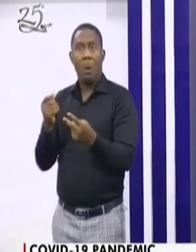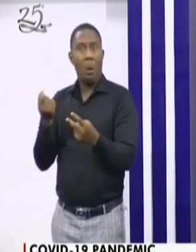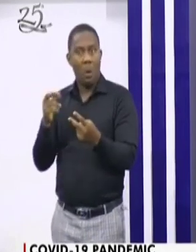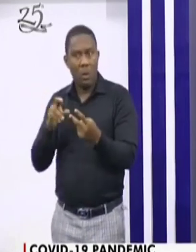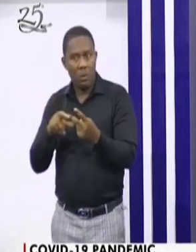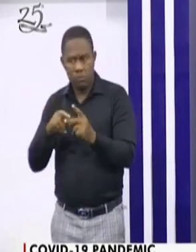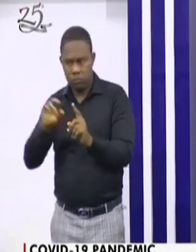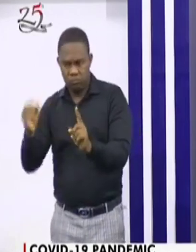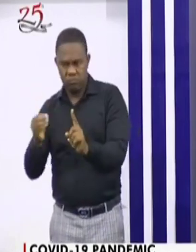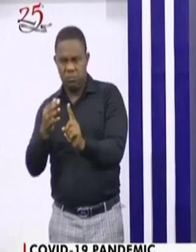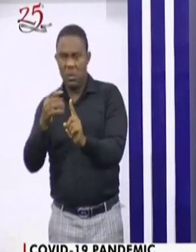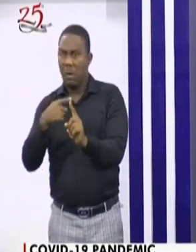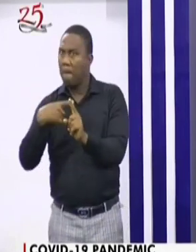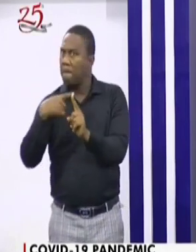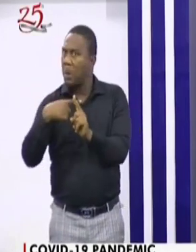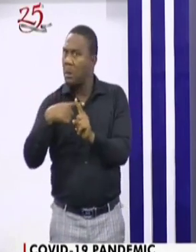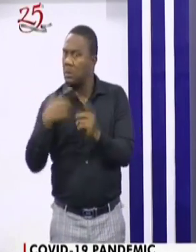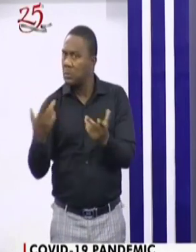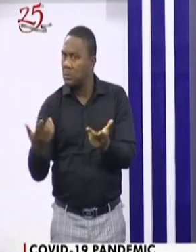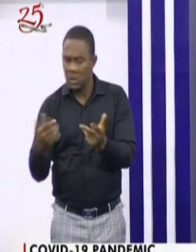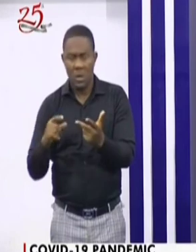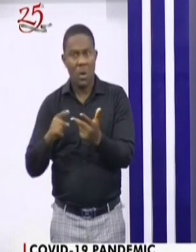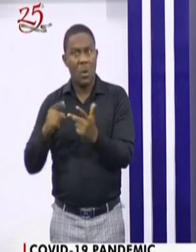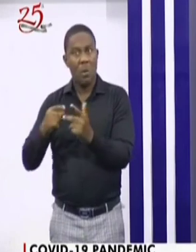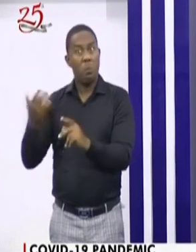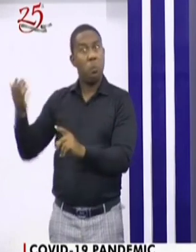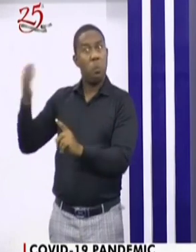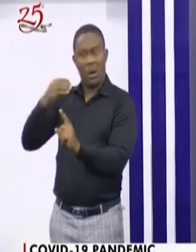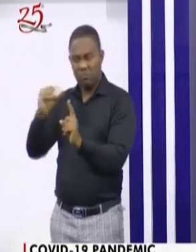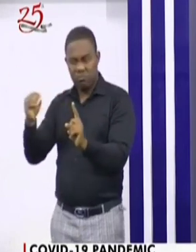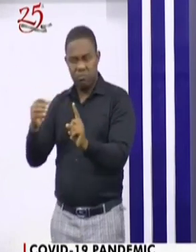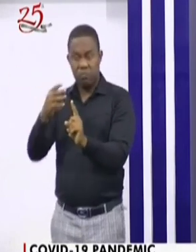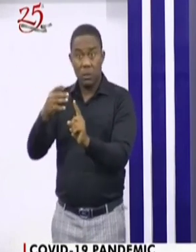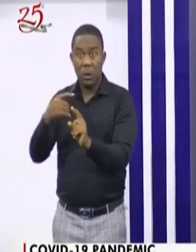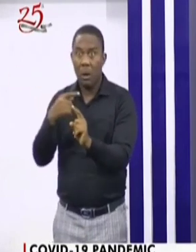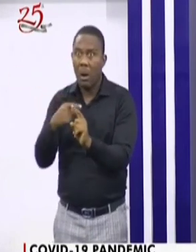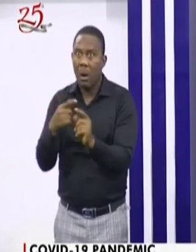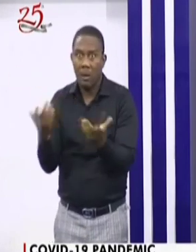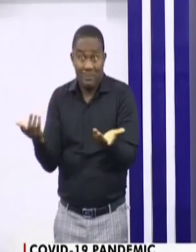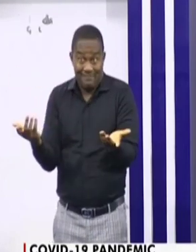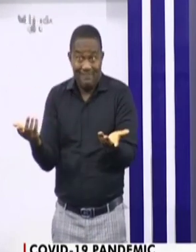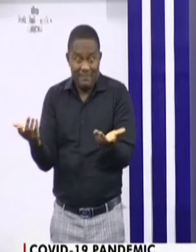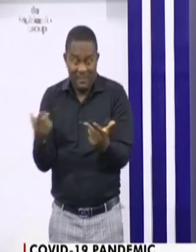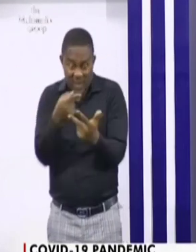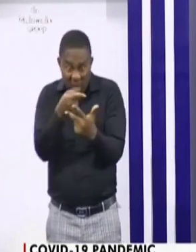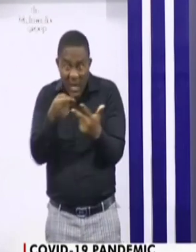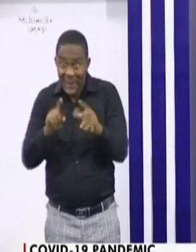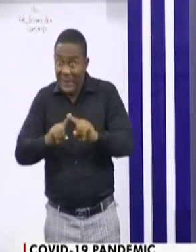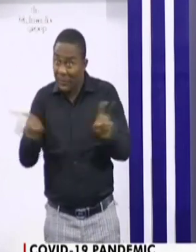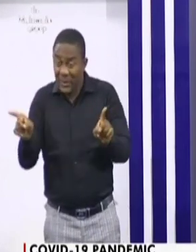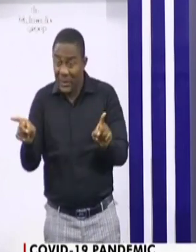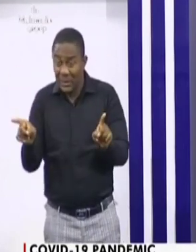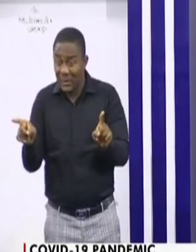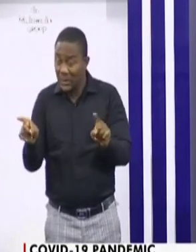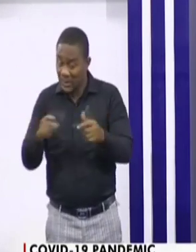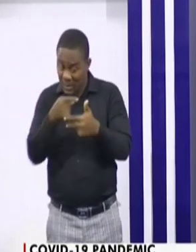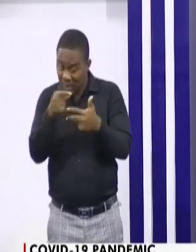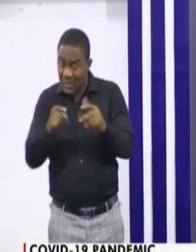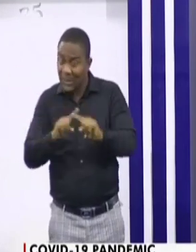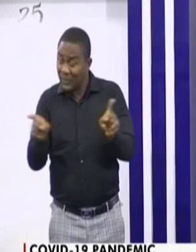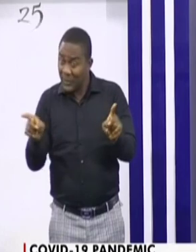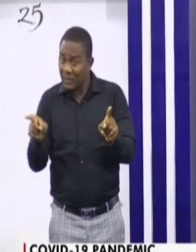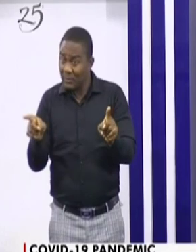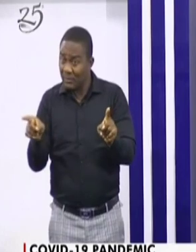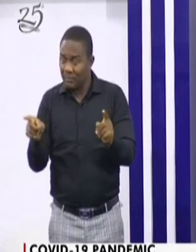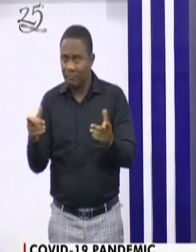and accurately describe somebody as having been previously exposed. It's very important to understand the distinction between these categories, or